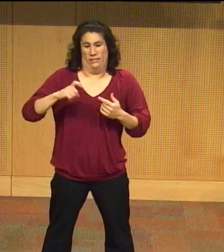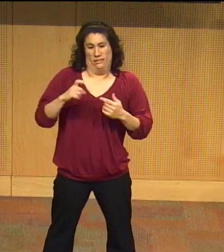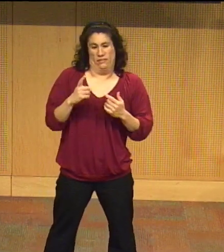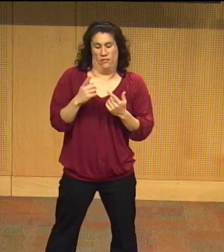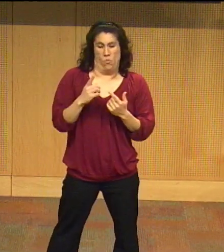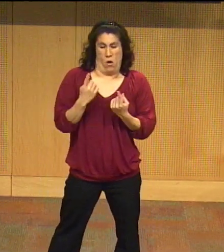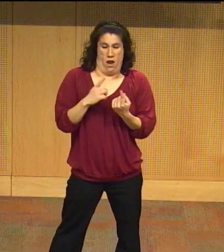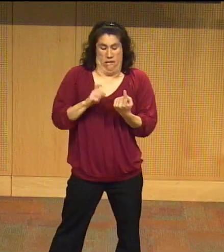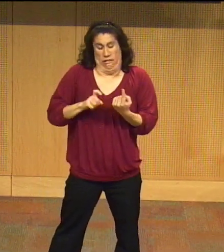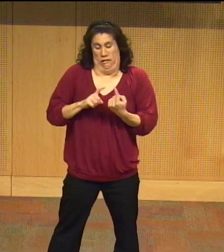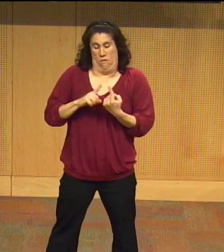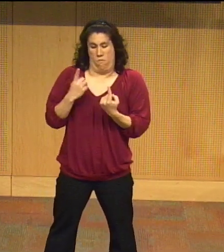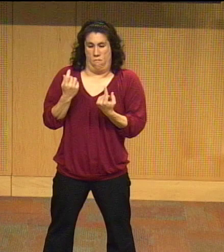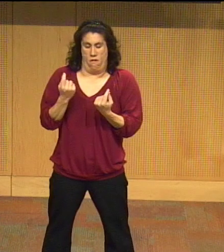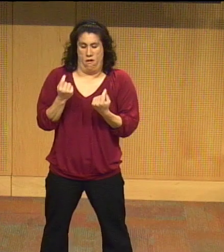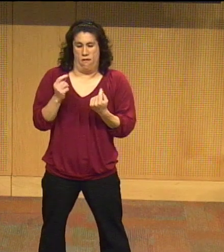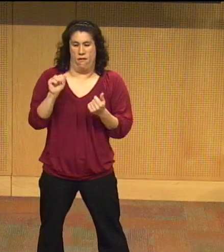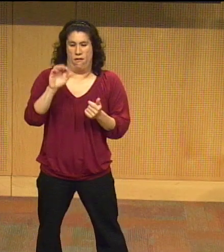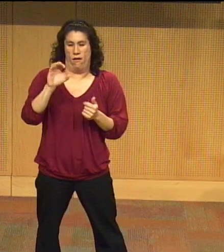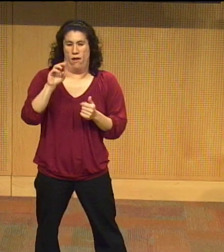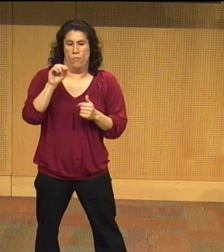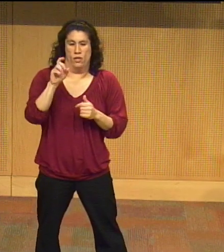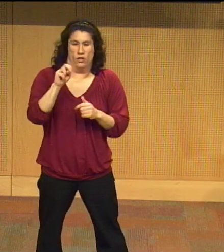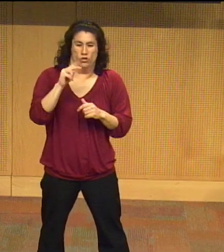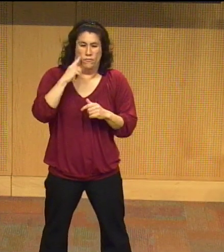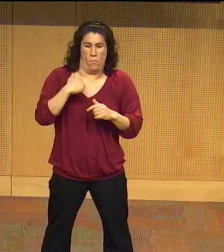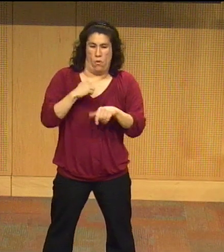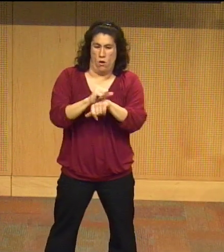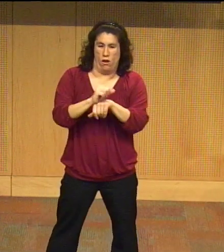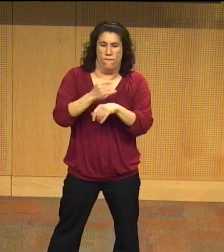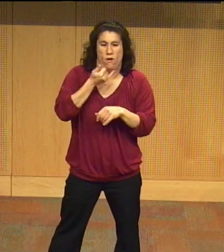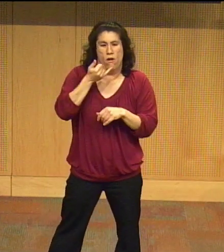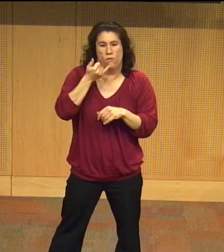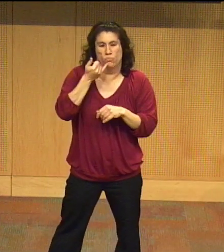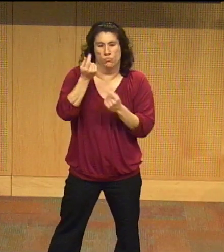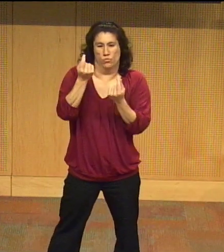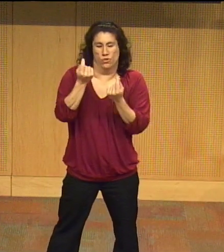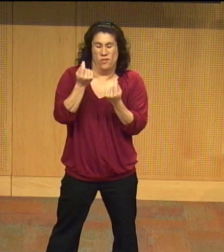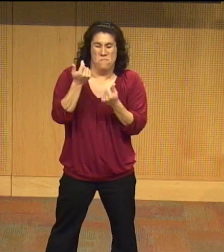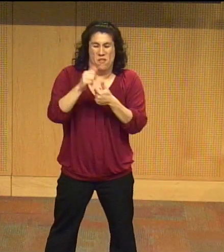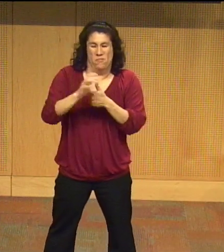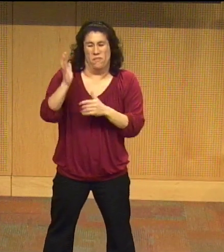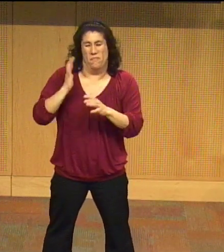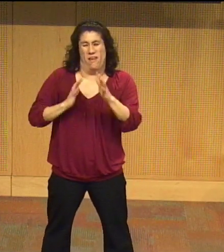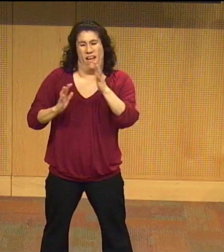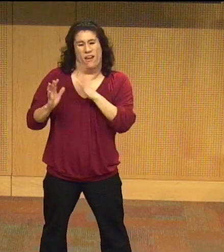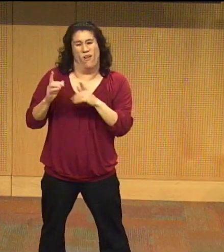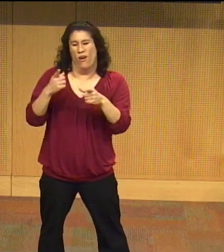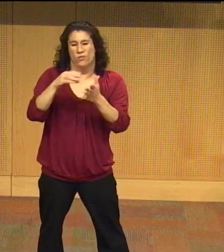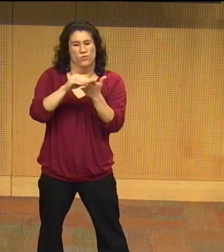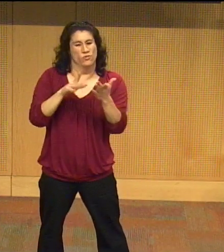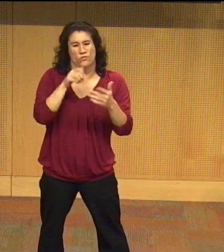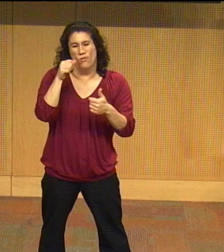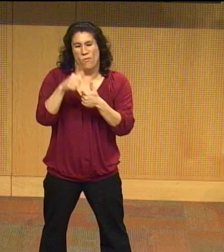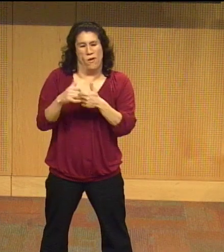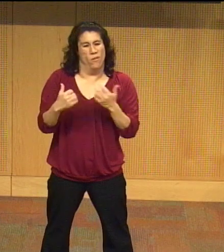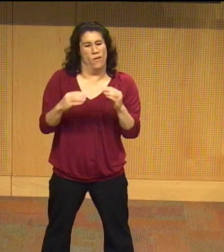deaf veterinarian, and really, what I needed as an accommodation, the only accommodation I needed, was to work through